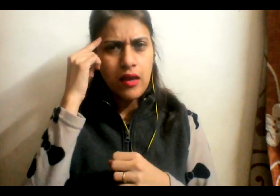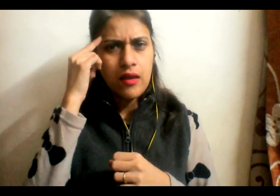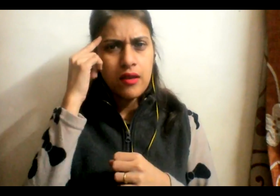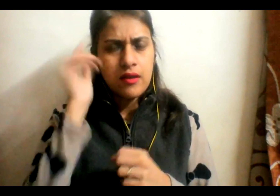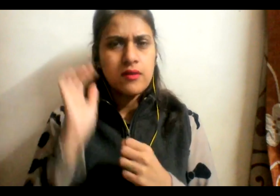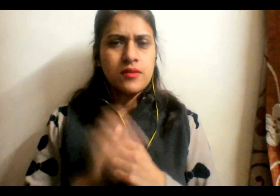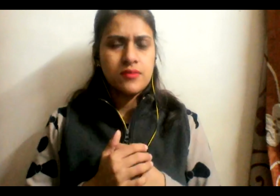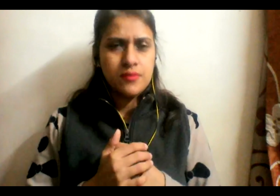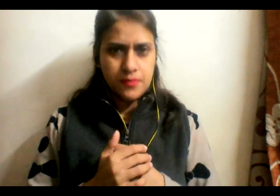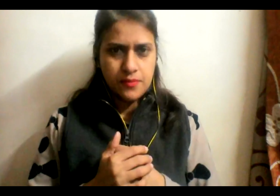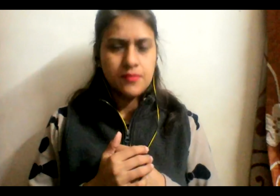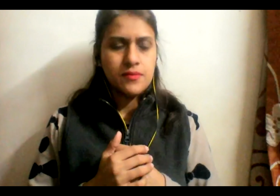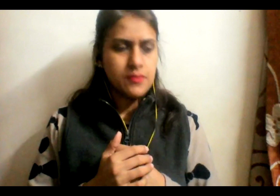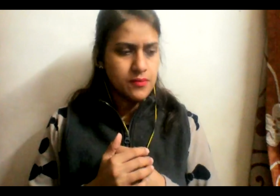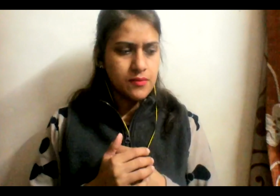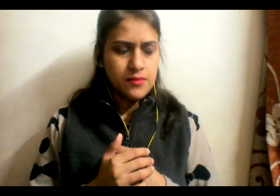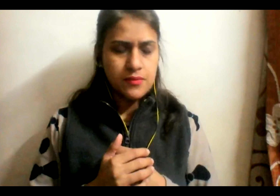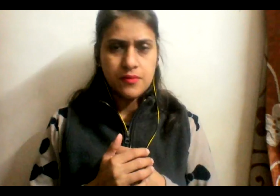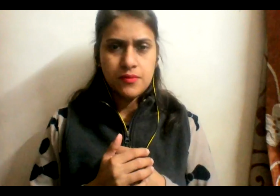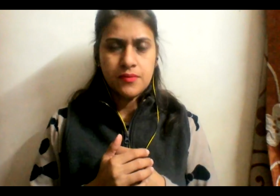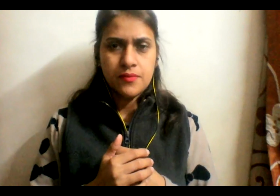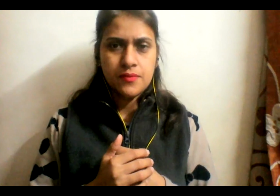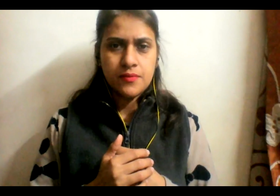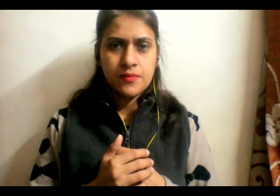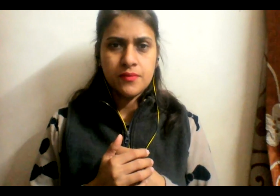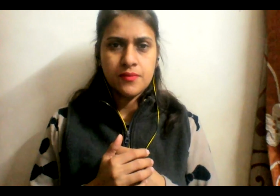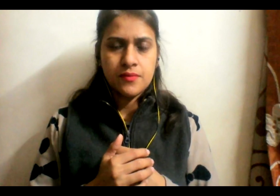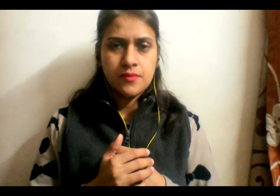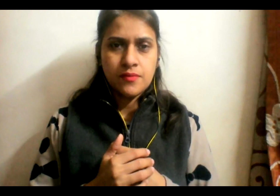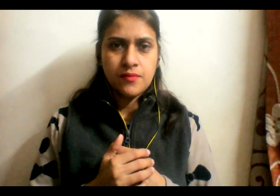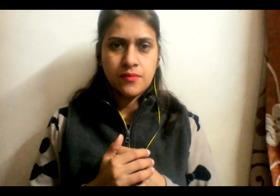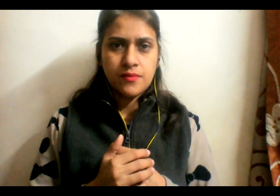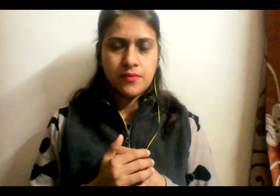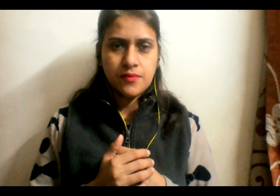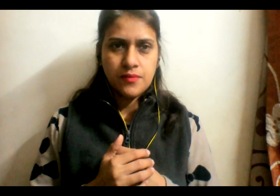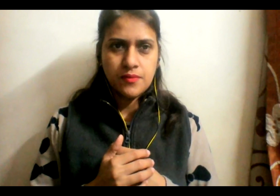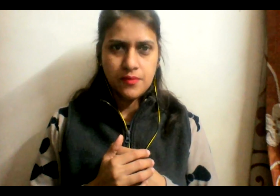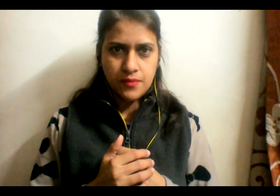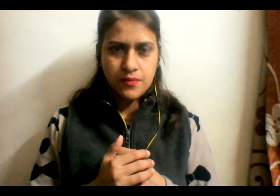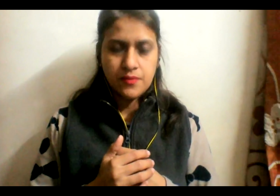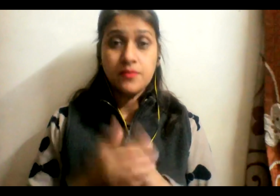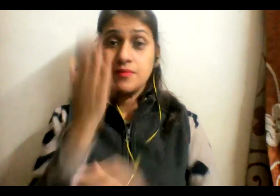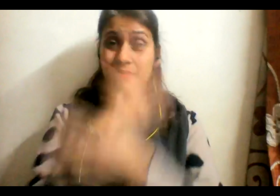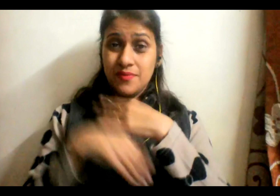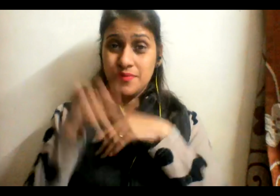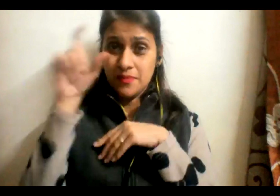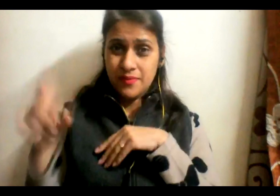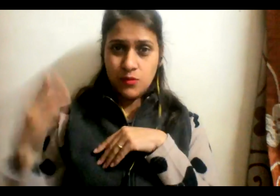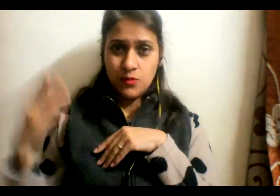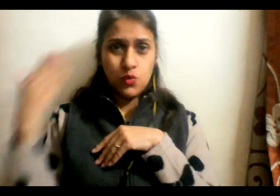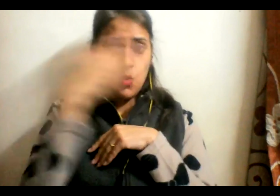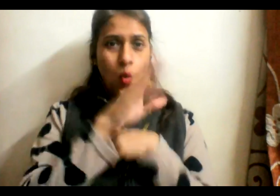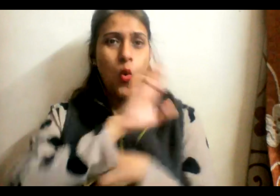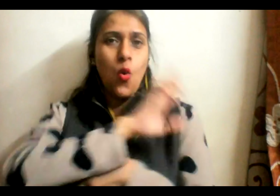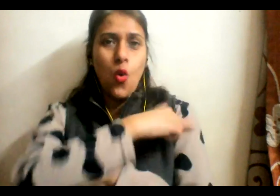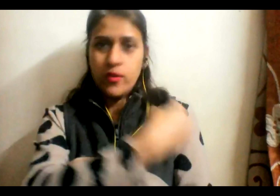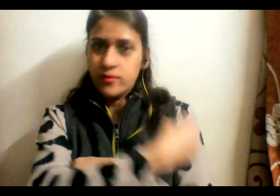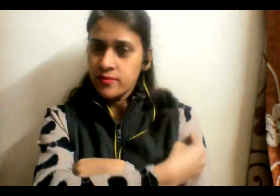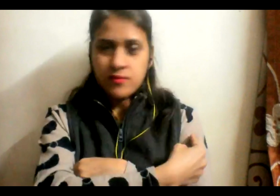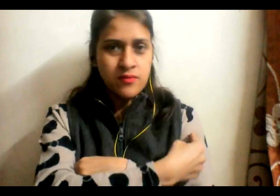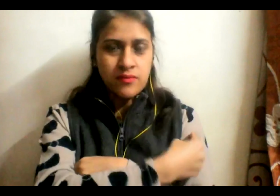does when a person with disability goes to a required hospital, right, to get a